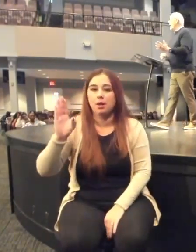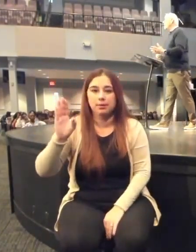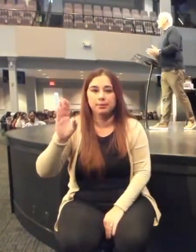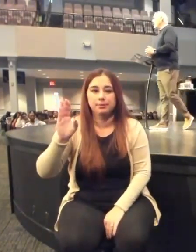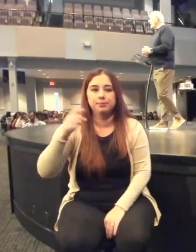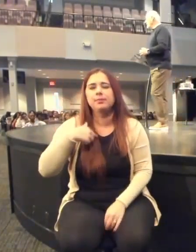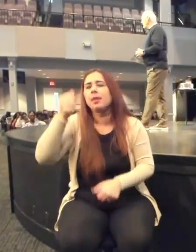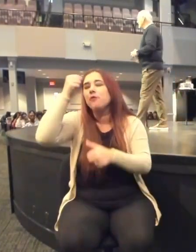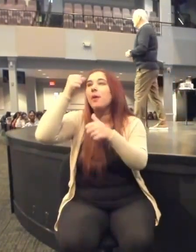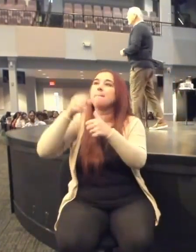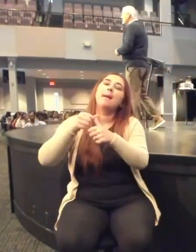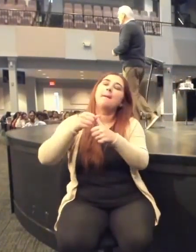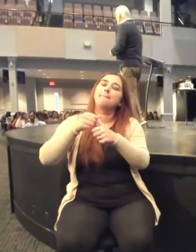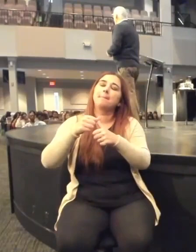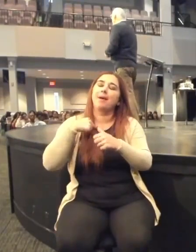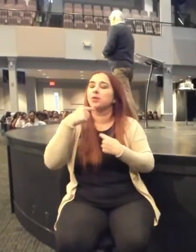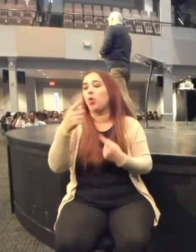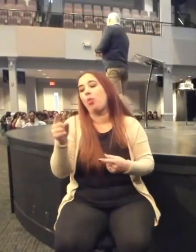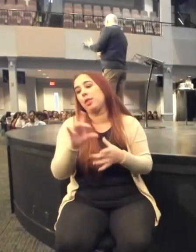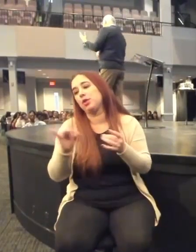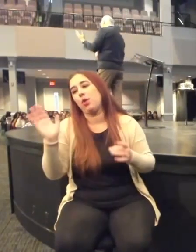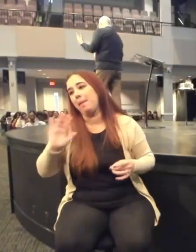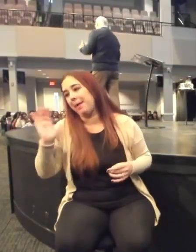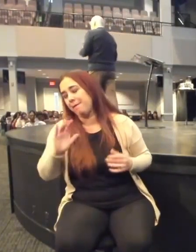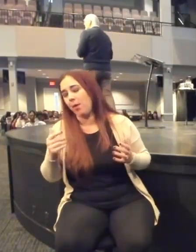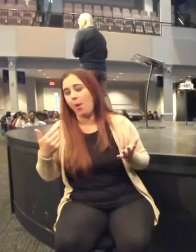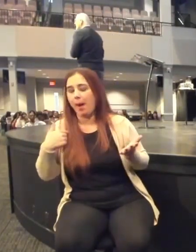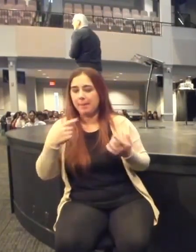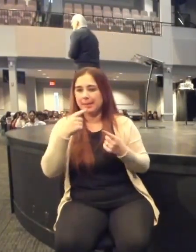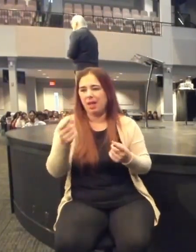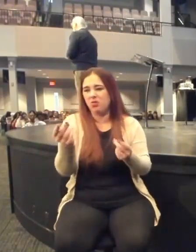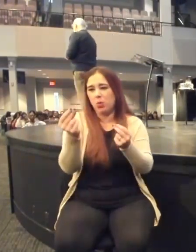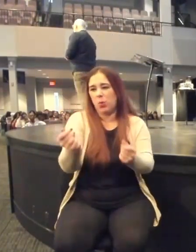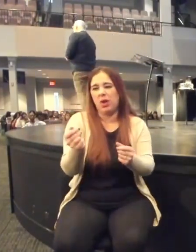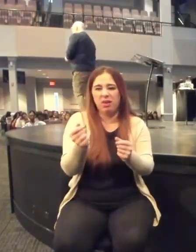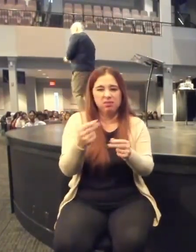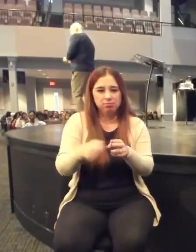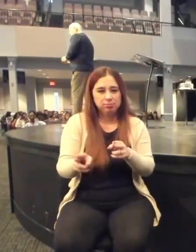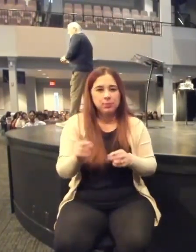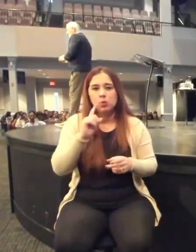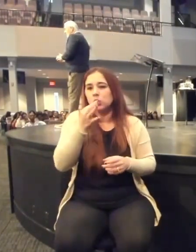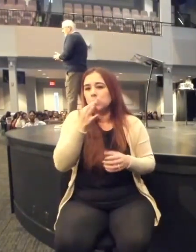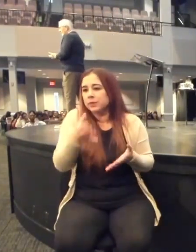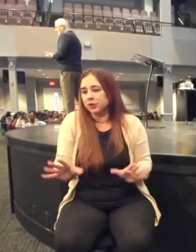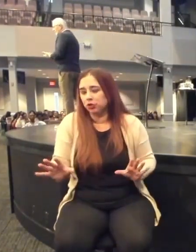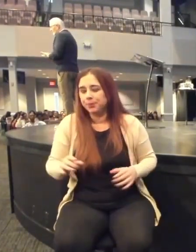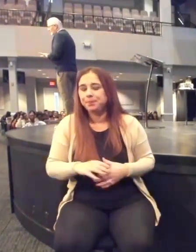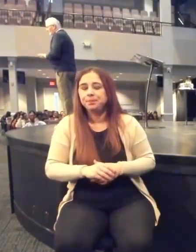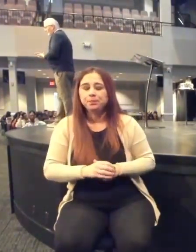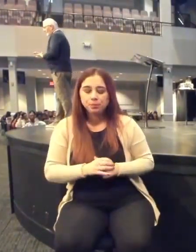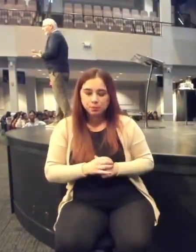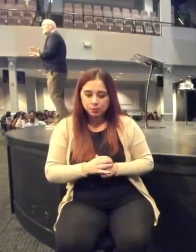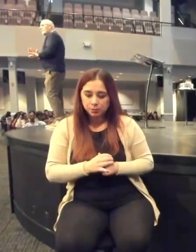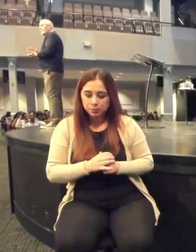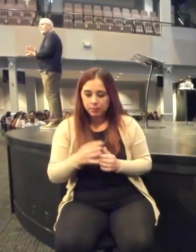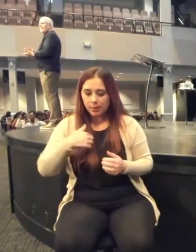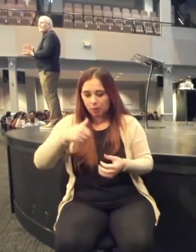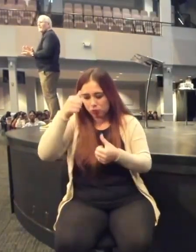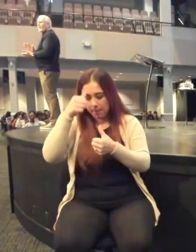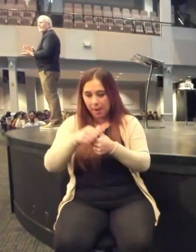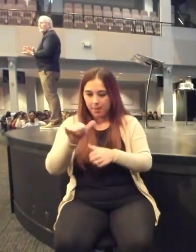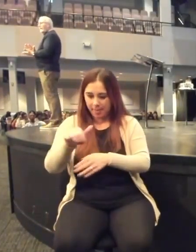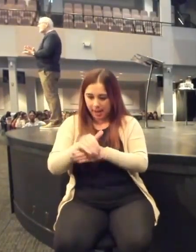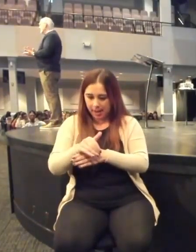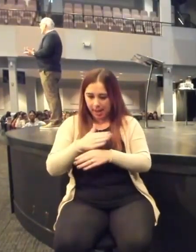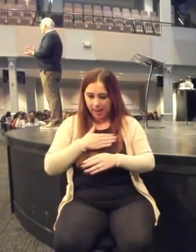remember the time in my life, and I've told this story before, and I'll tell it again very quickly here. We're just about done. I remember the night